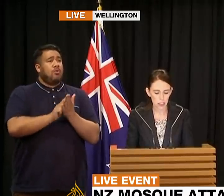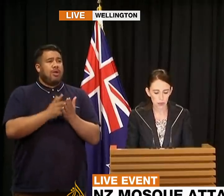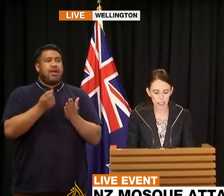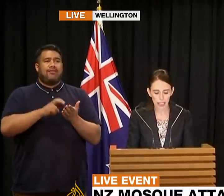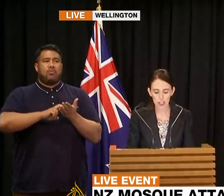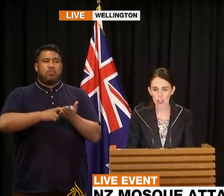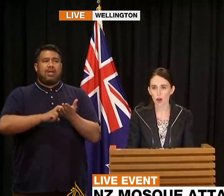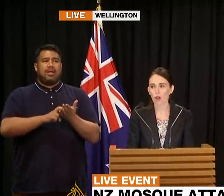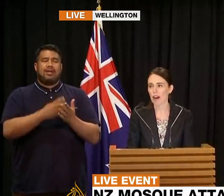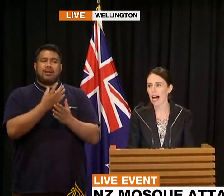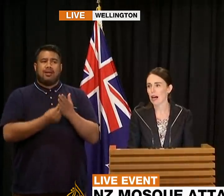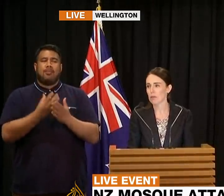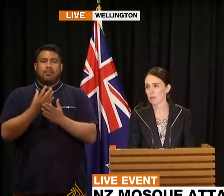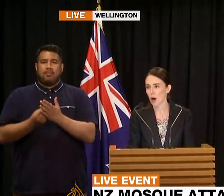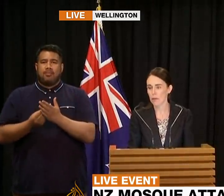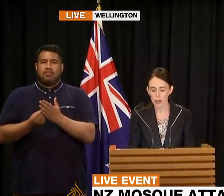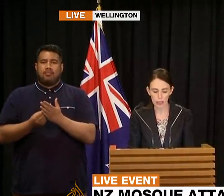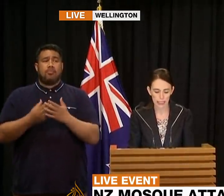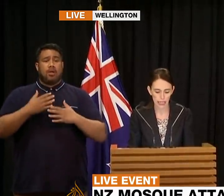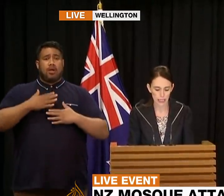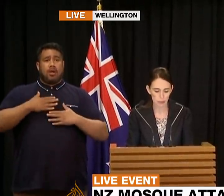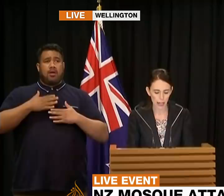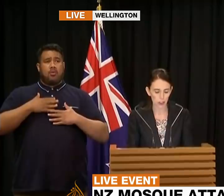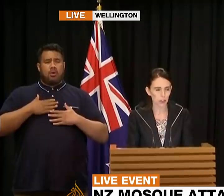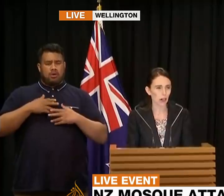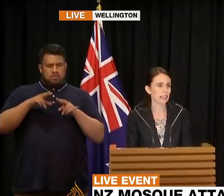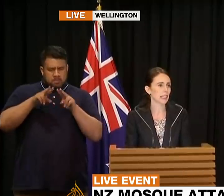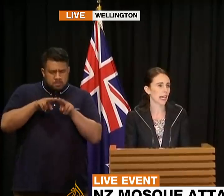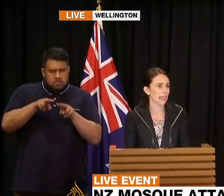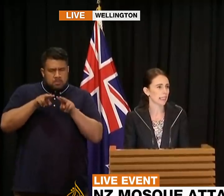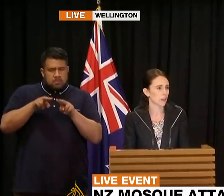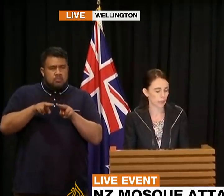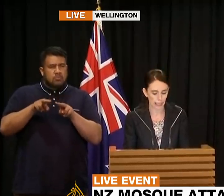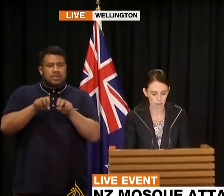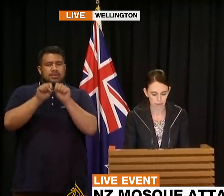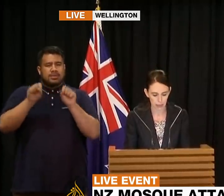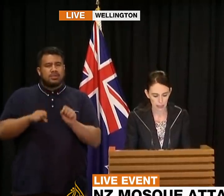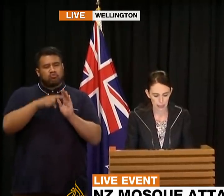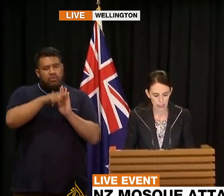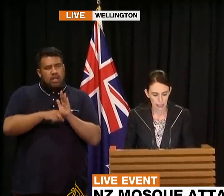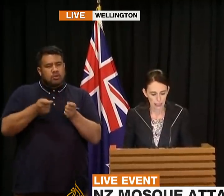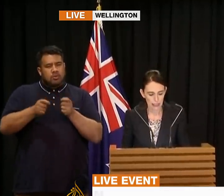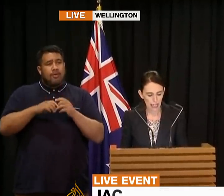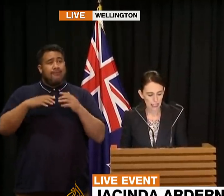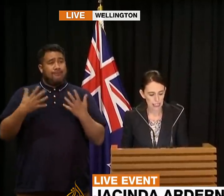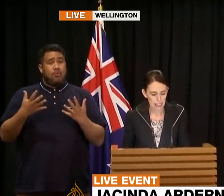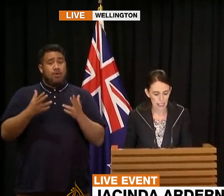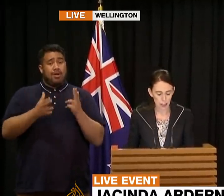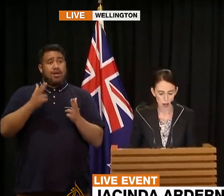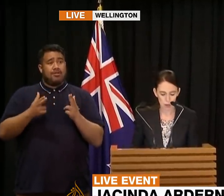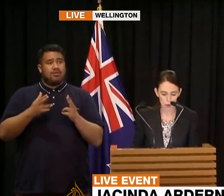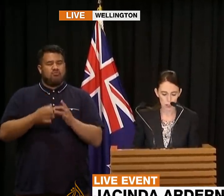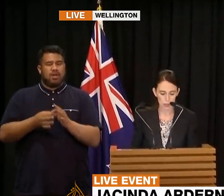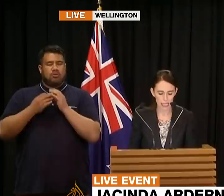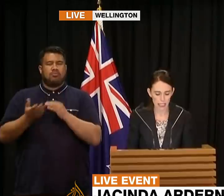New Zealand's regulation of arms primarily dates back to 1983. Sadly, since